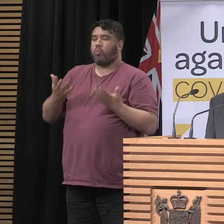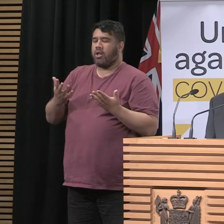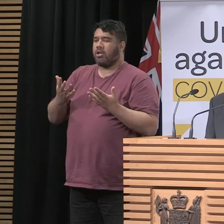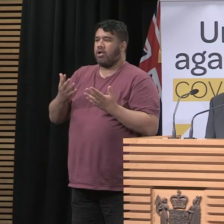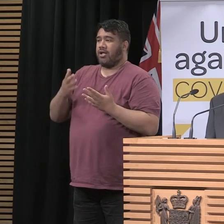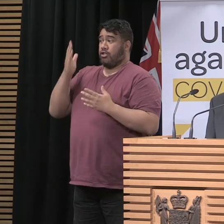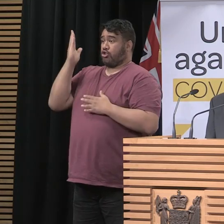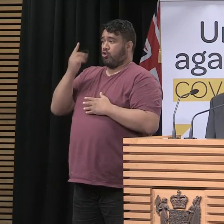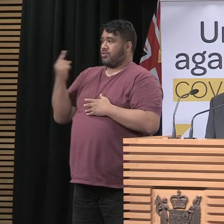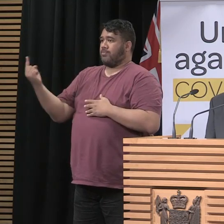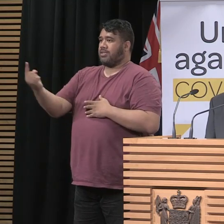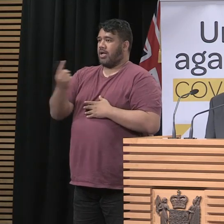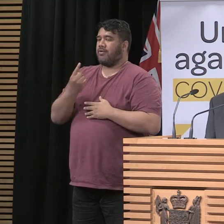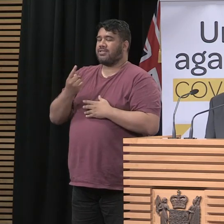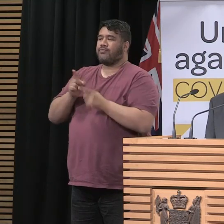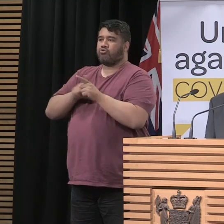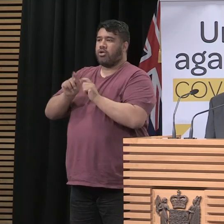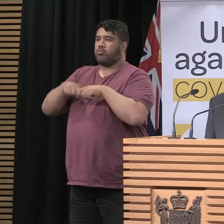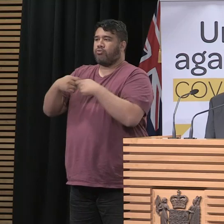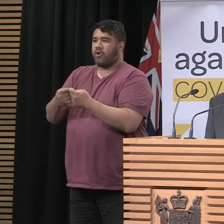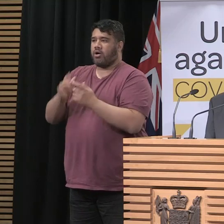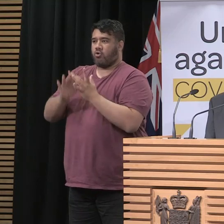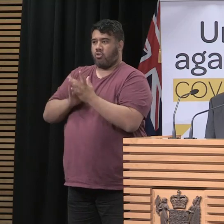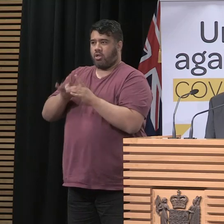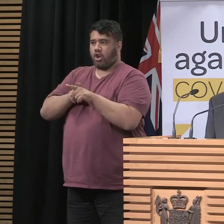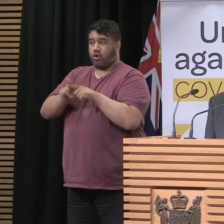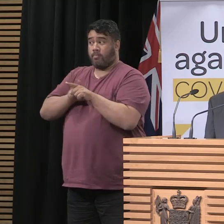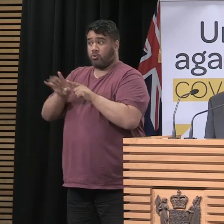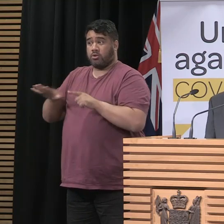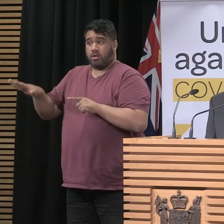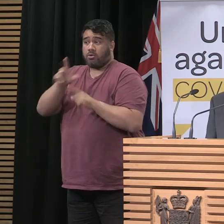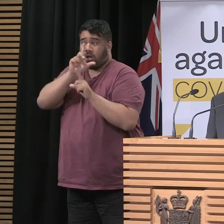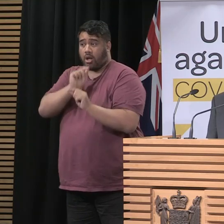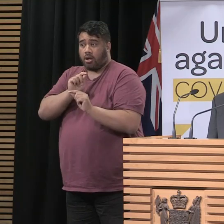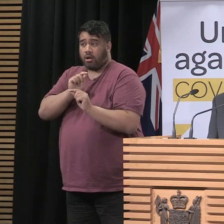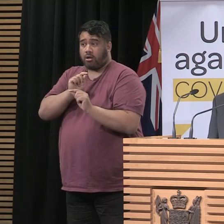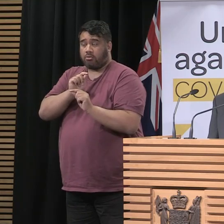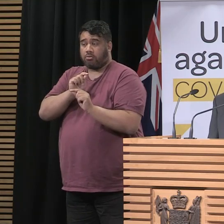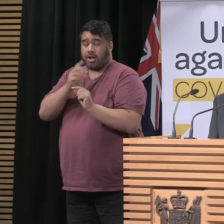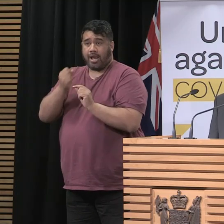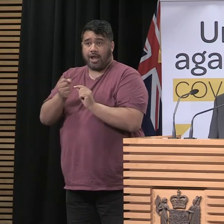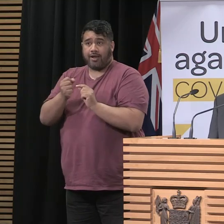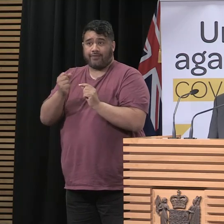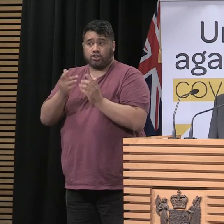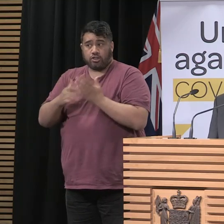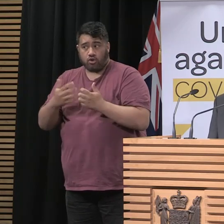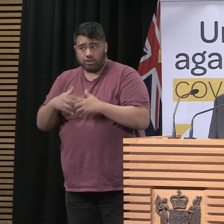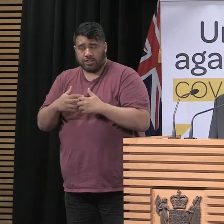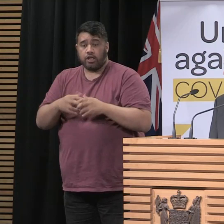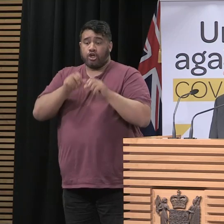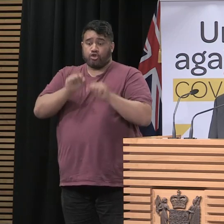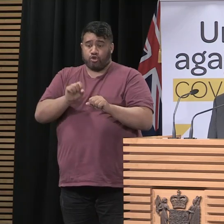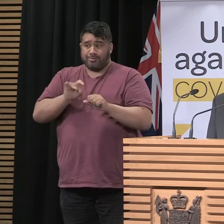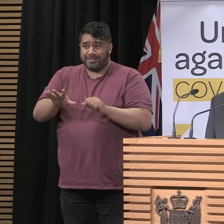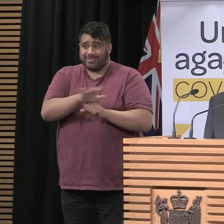to be able to provide online learning, and many of them do. Most of them have got capacity to do that. My advice to those students is to use the time